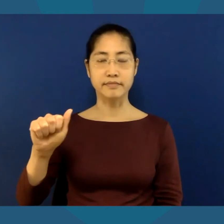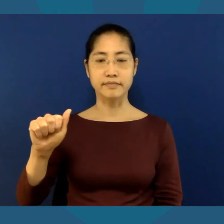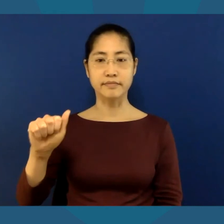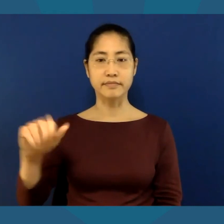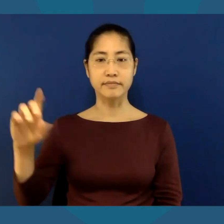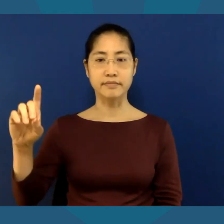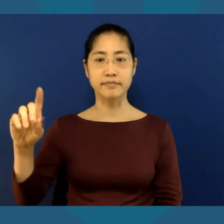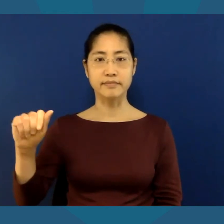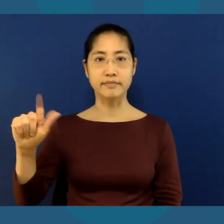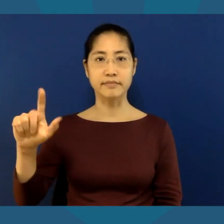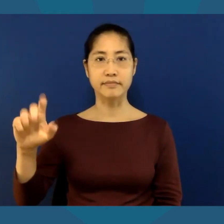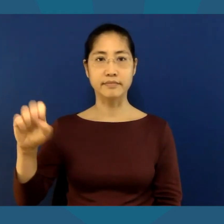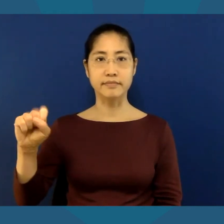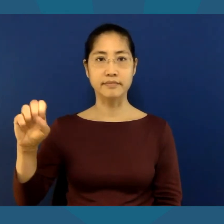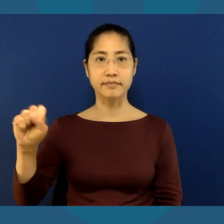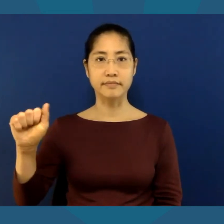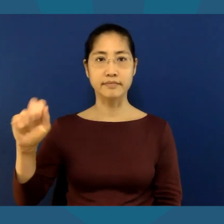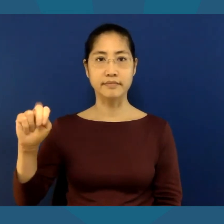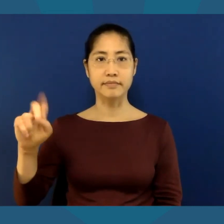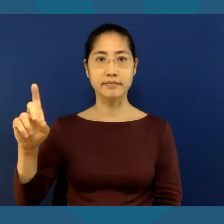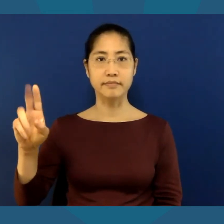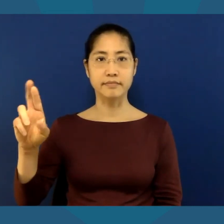Andrea D'Alessandro.